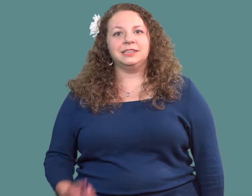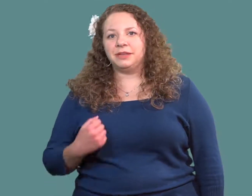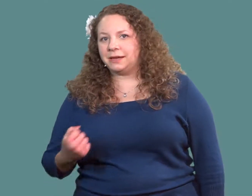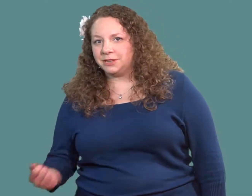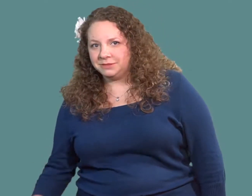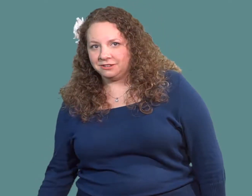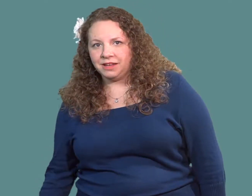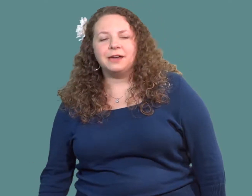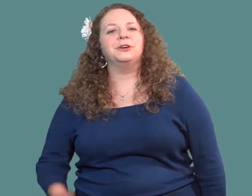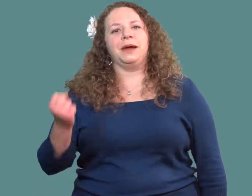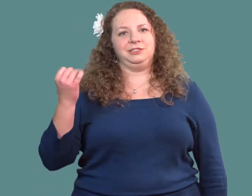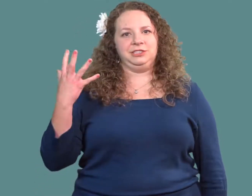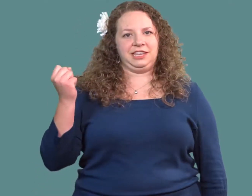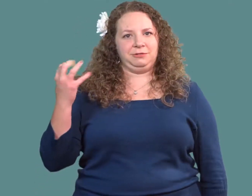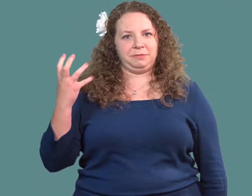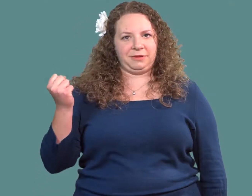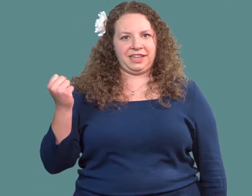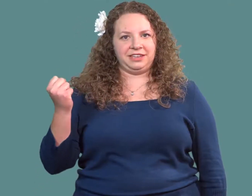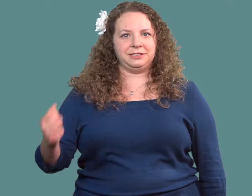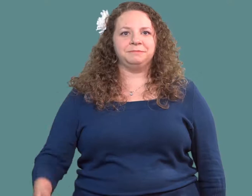my laptop down, I would go back to signing with my right hand.